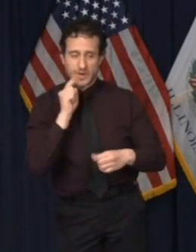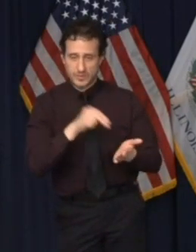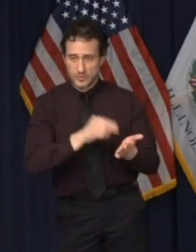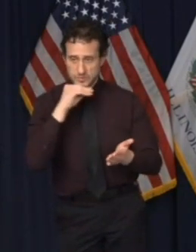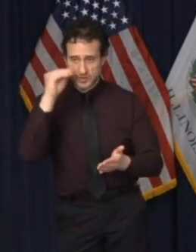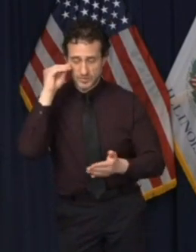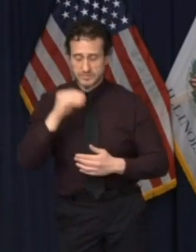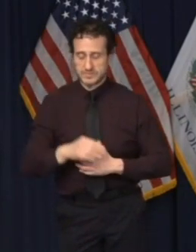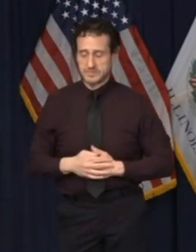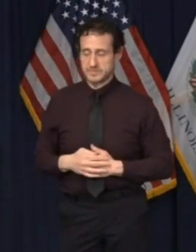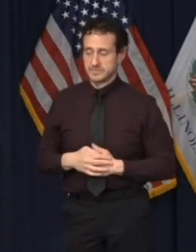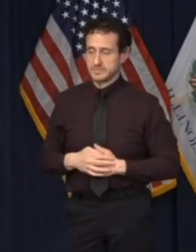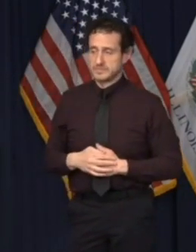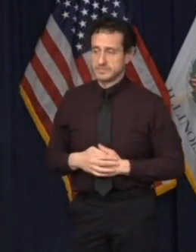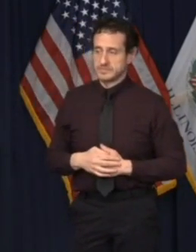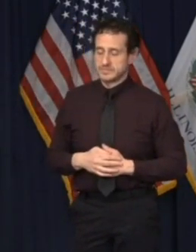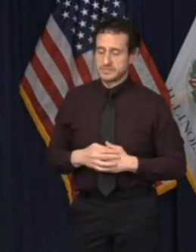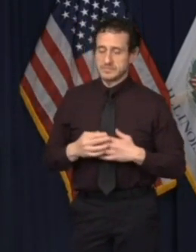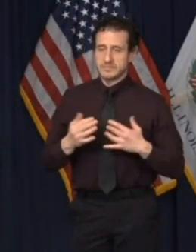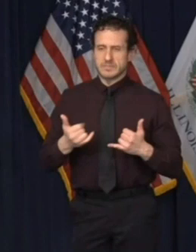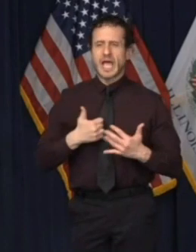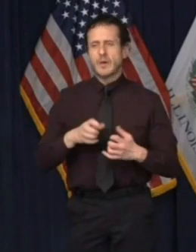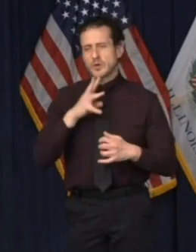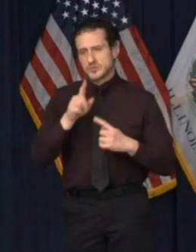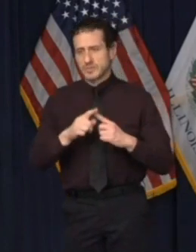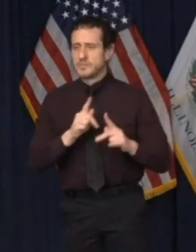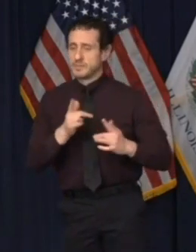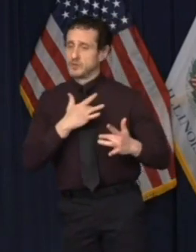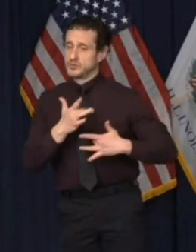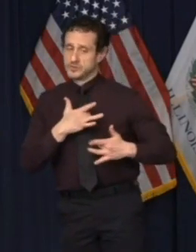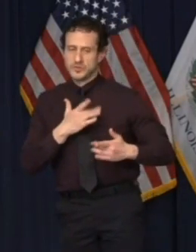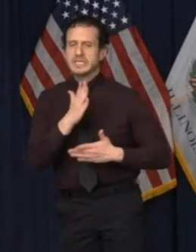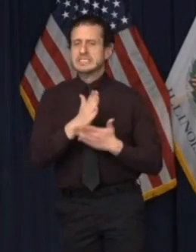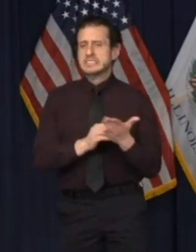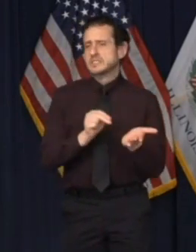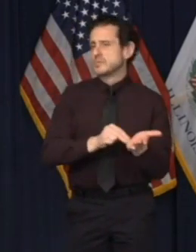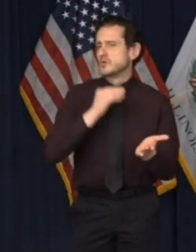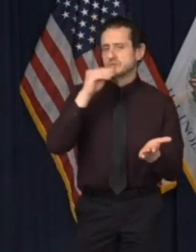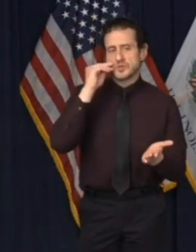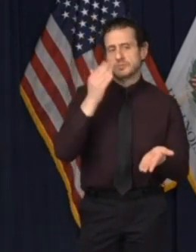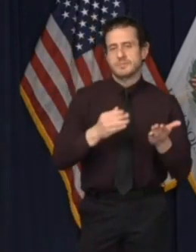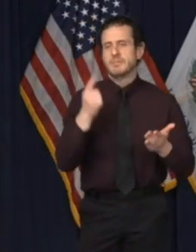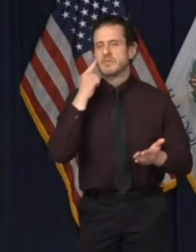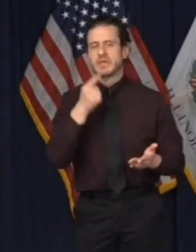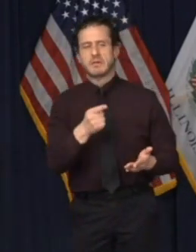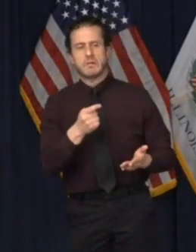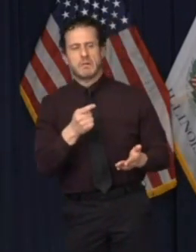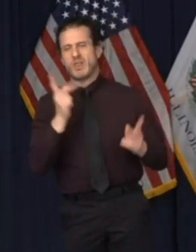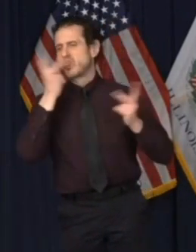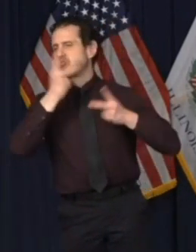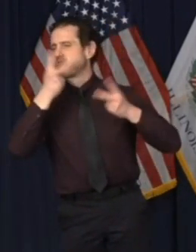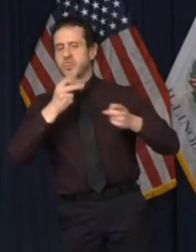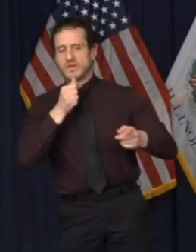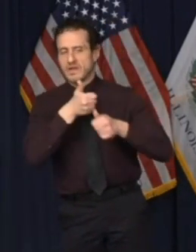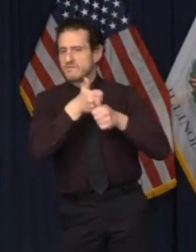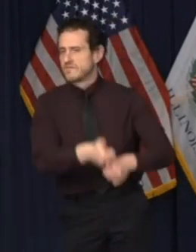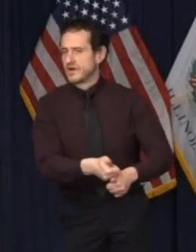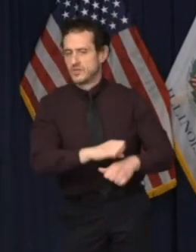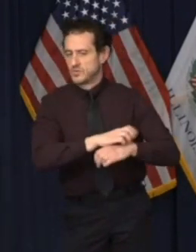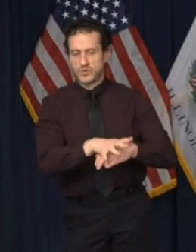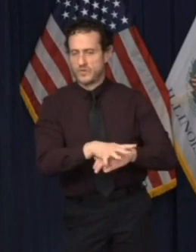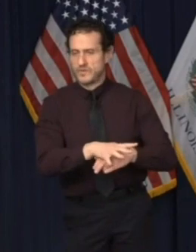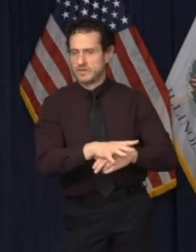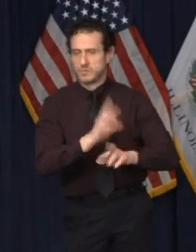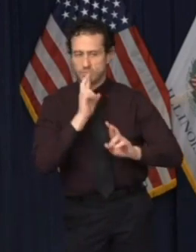address concerns about long-term care facilities not adhering to proper COVID-19 response protocols. Thus